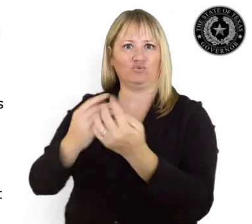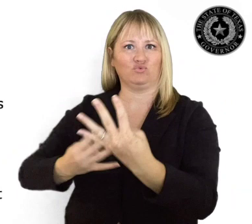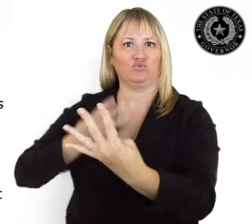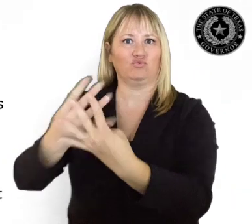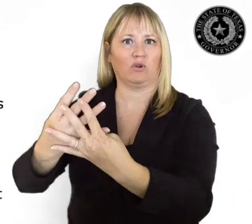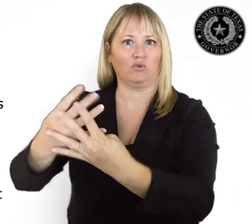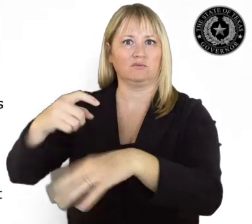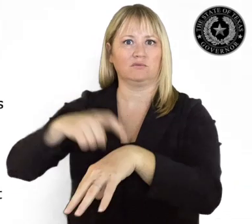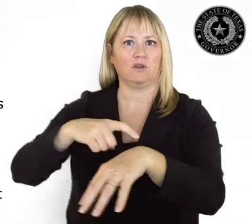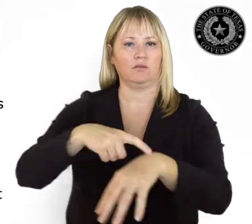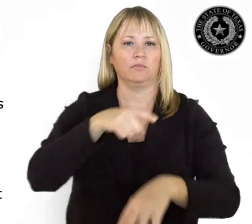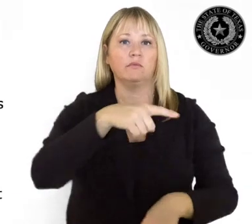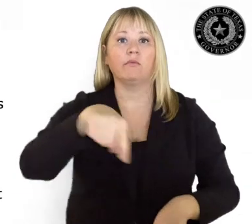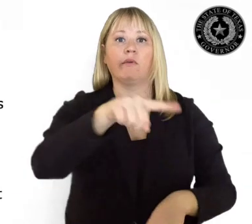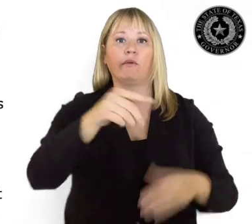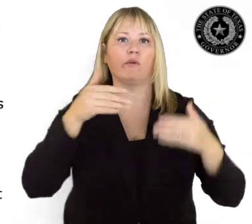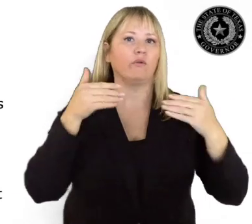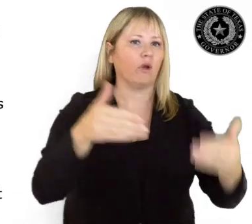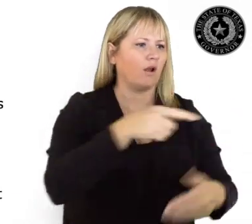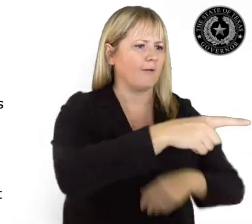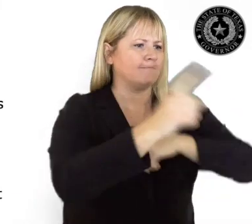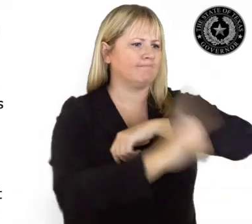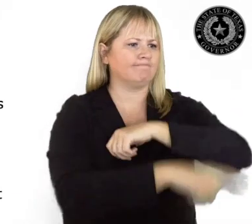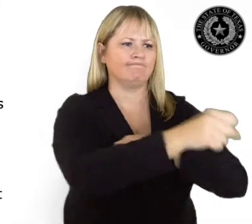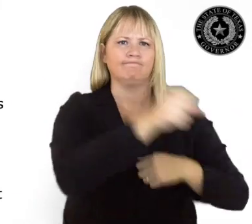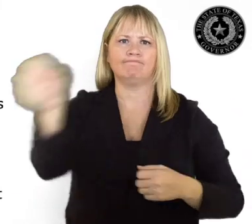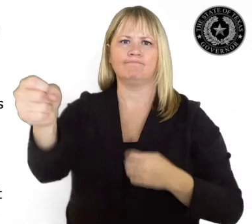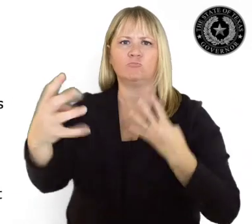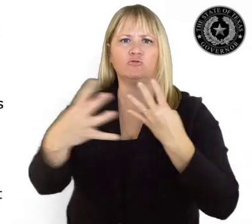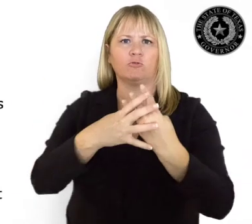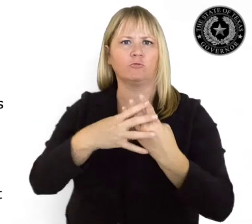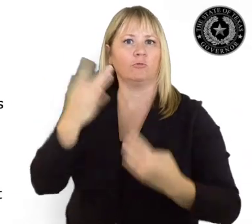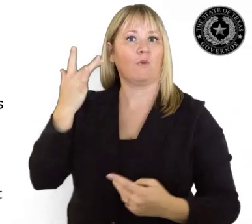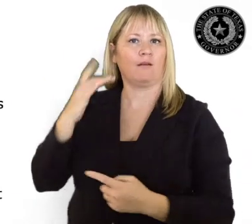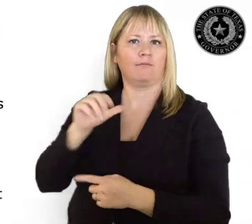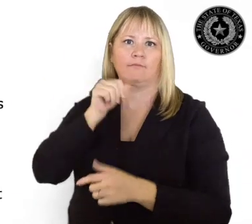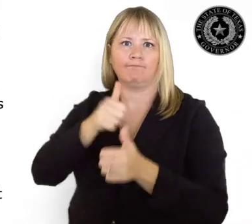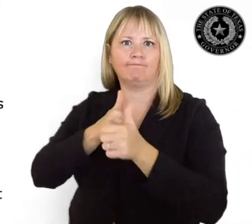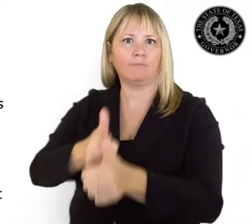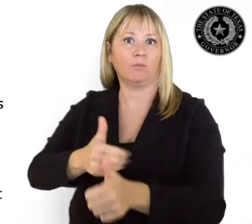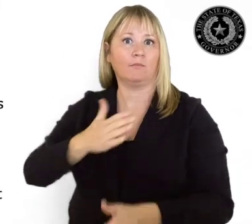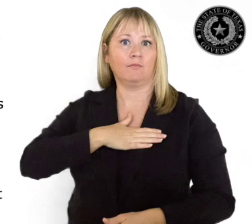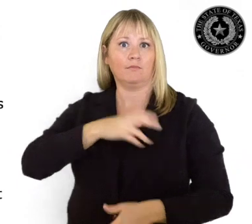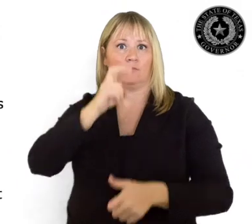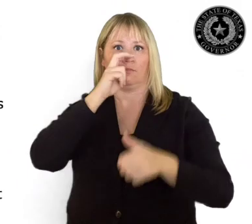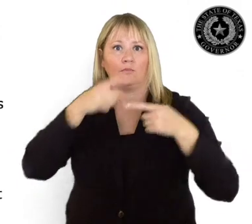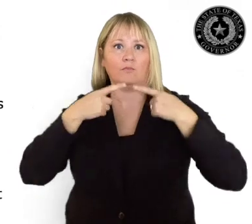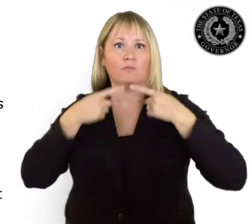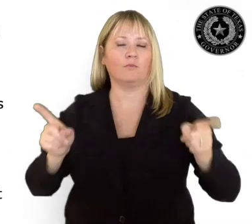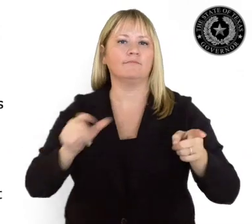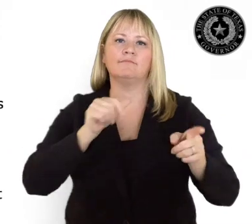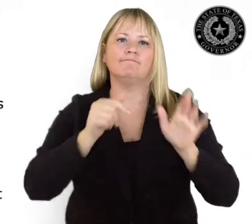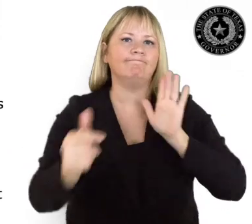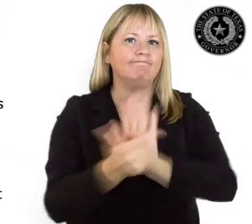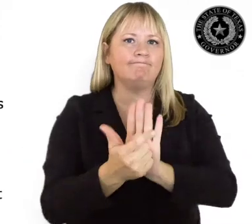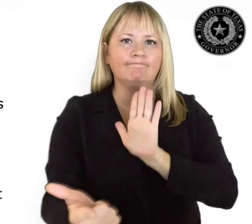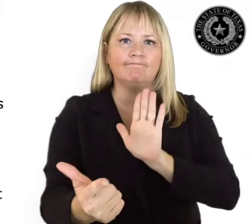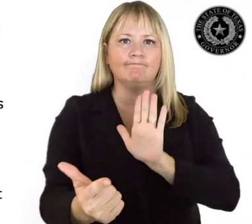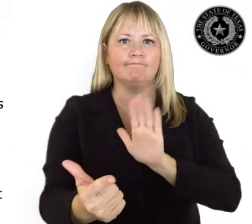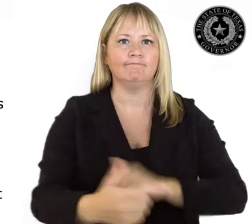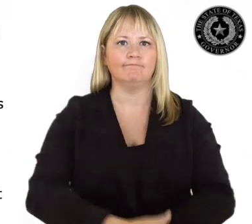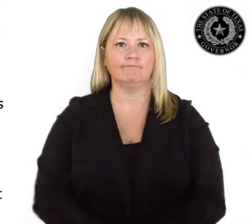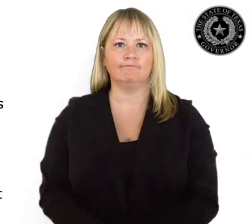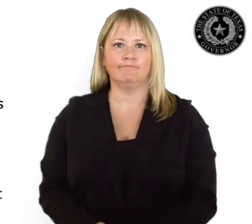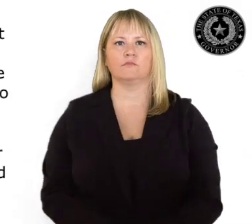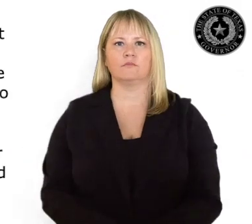available penalty for violating a COVID-19 related order, that order allowing confinement in jail is superseded.